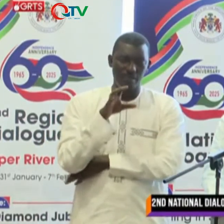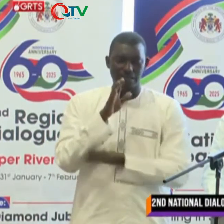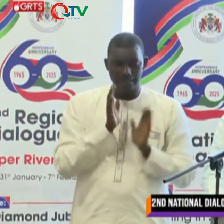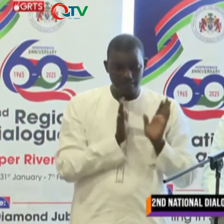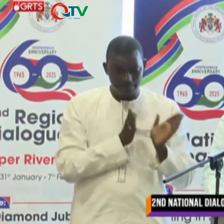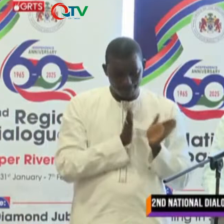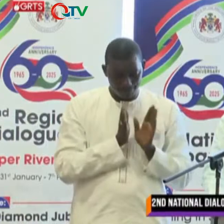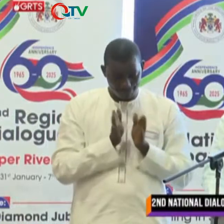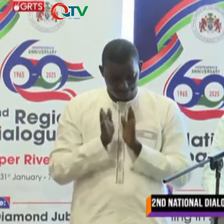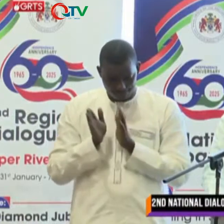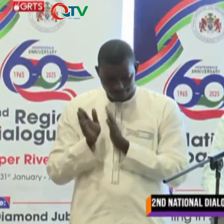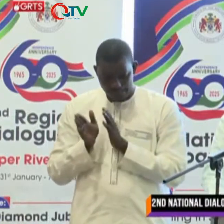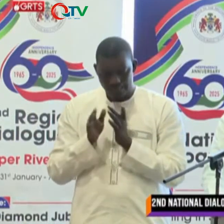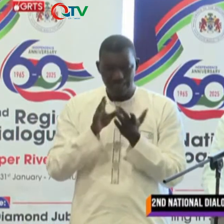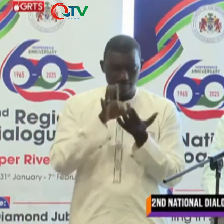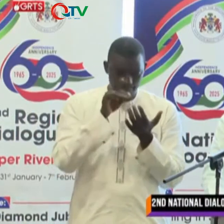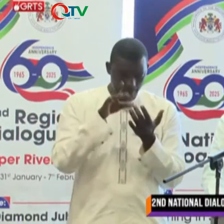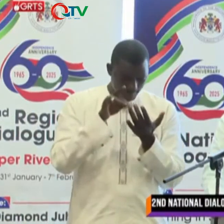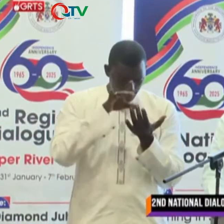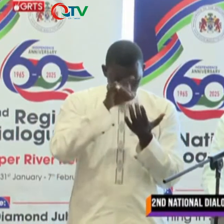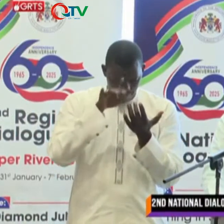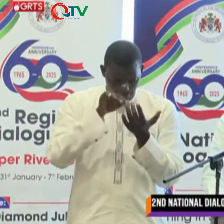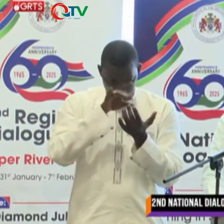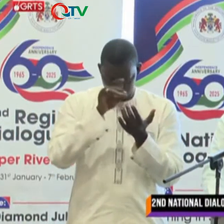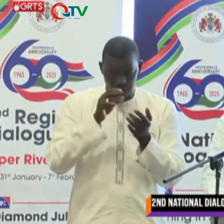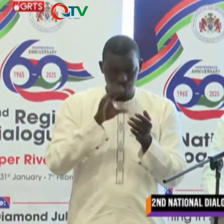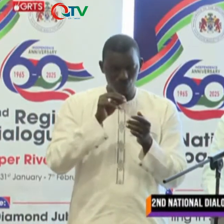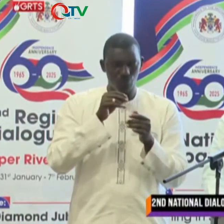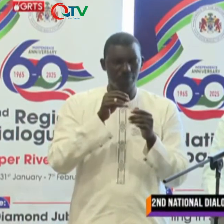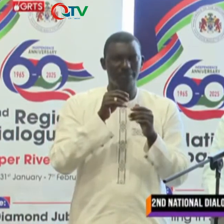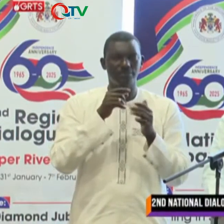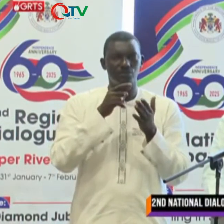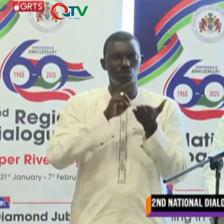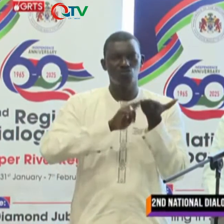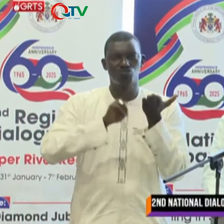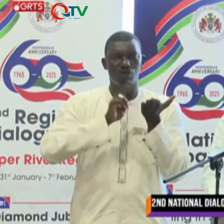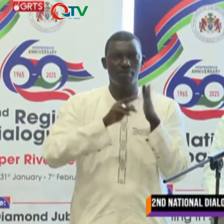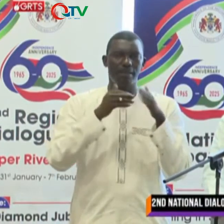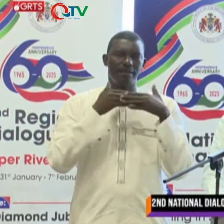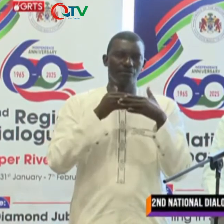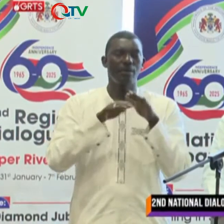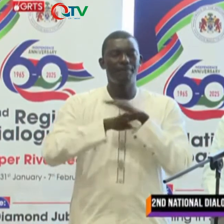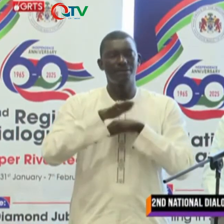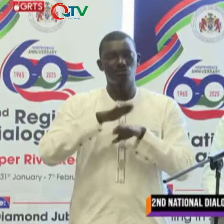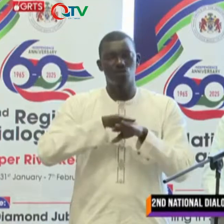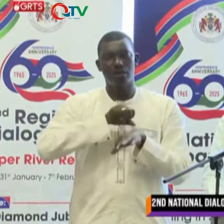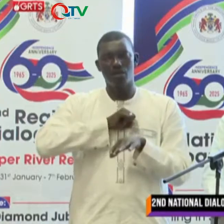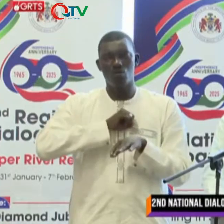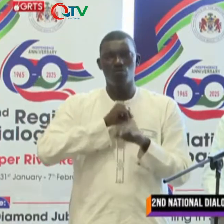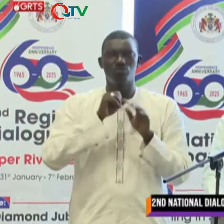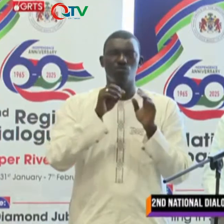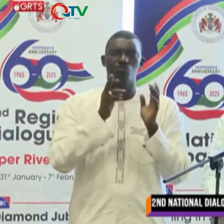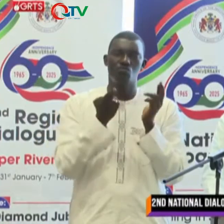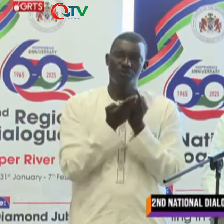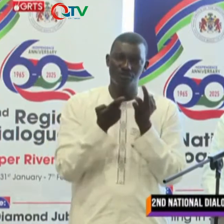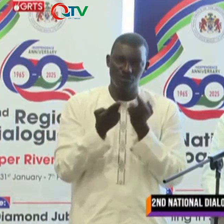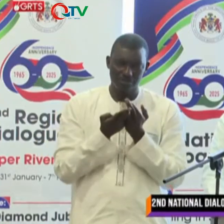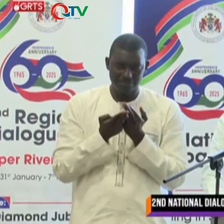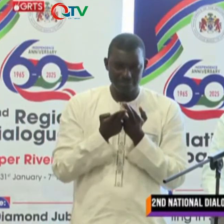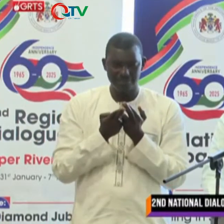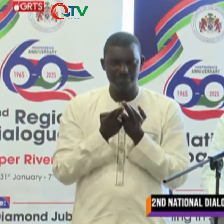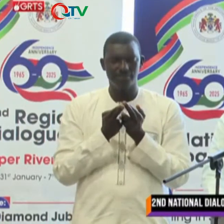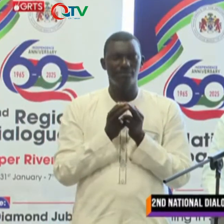planning, prioritizing, and taking appropriate actions based on our resources, potential,